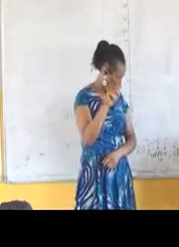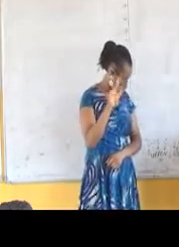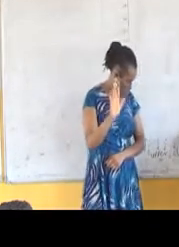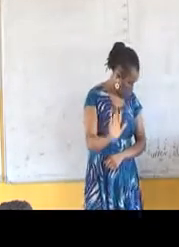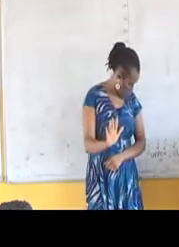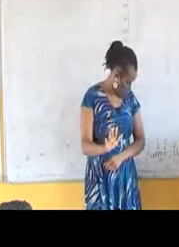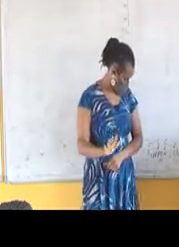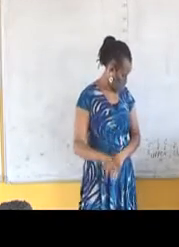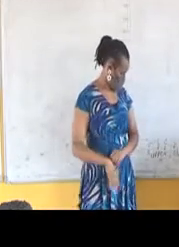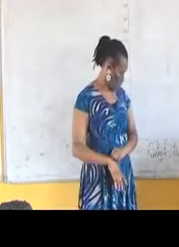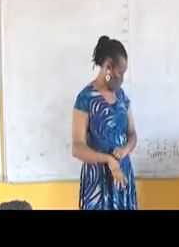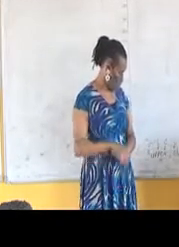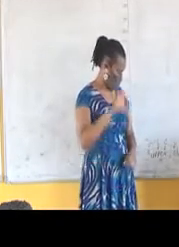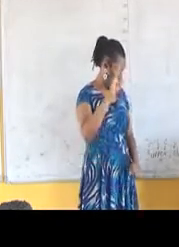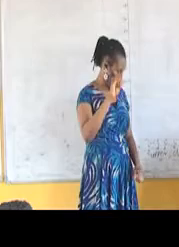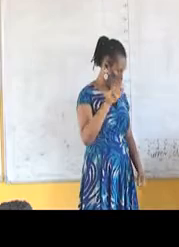60.5,